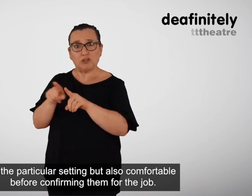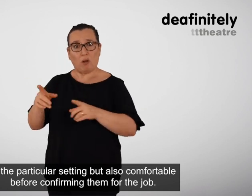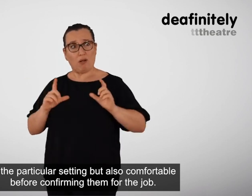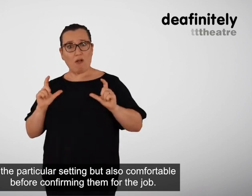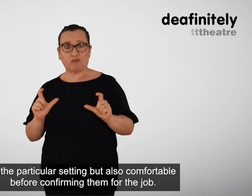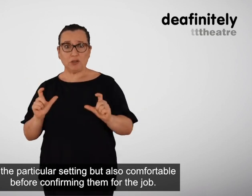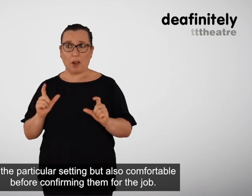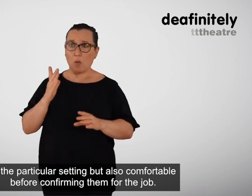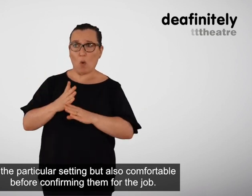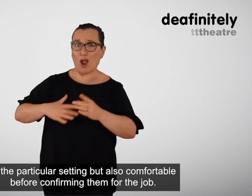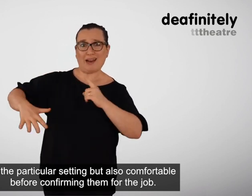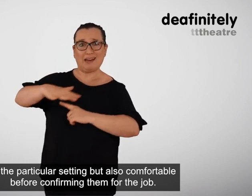them for the job.